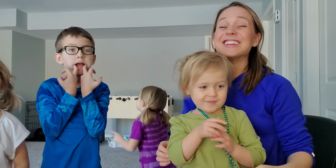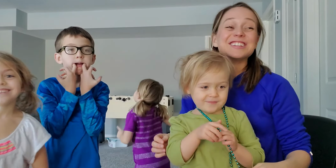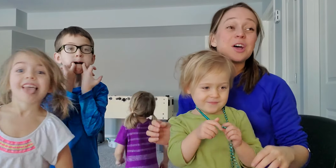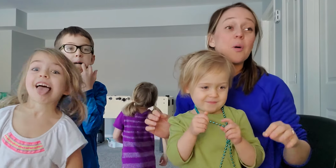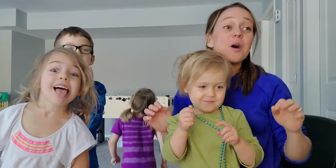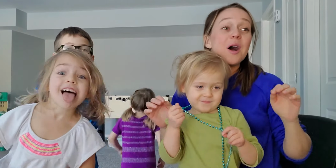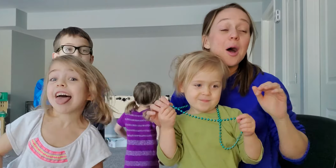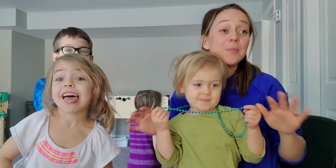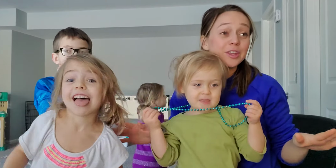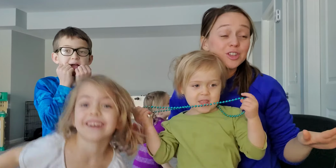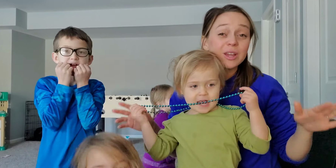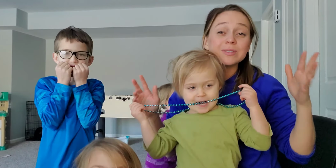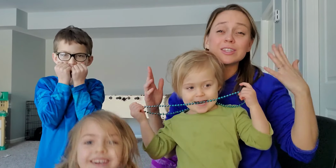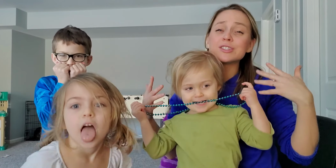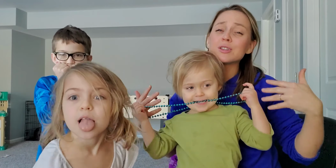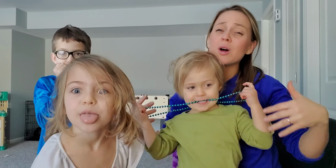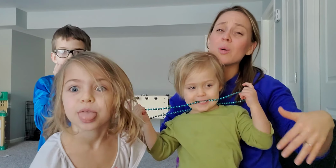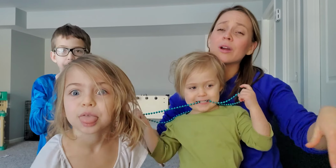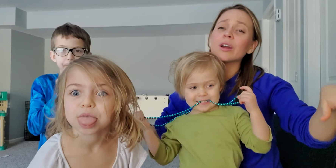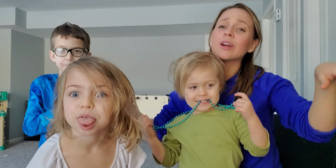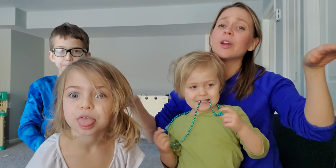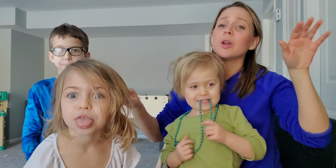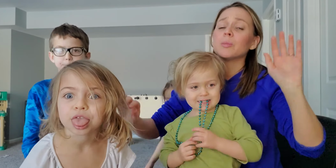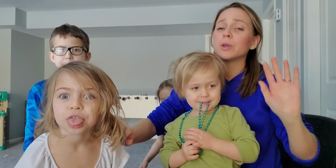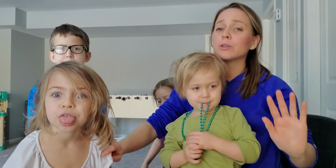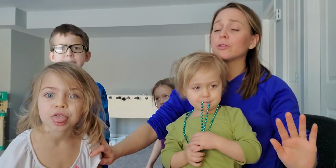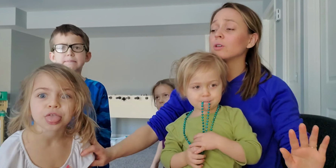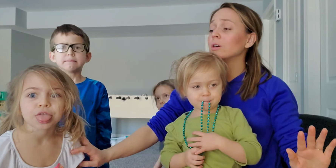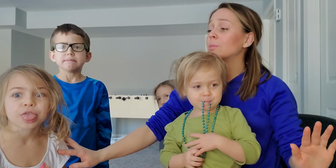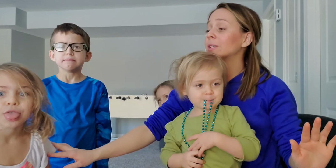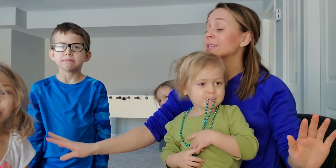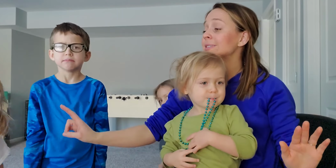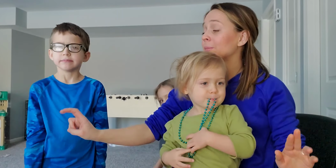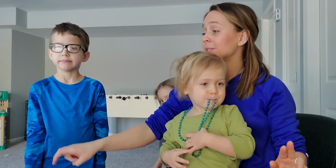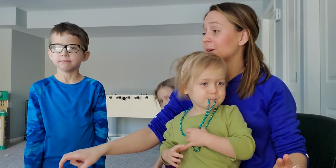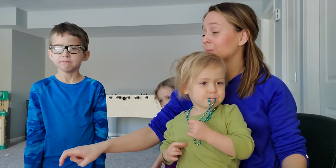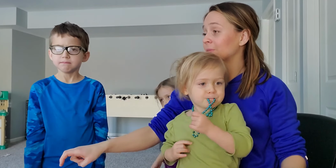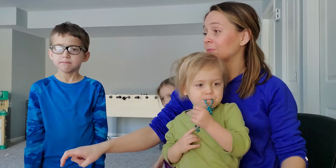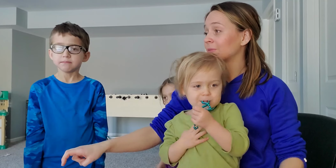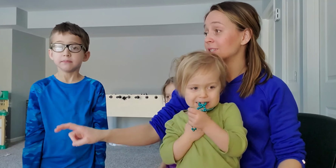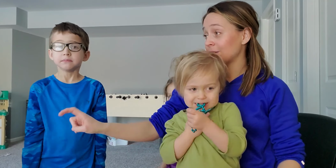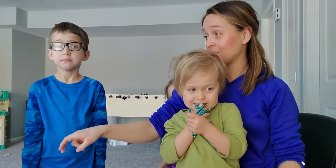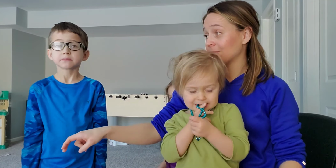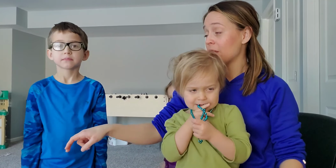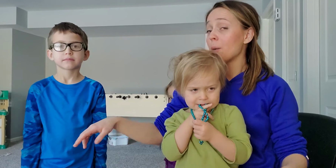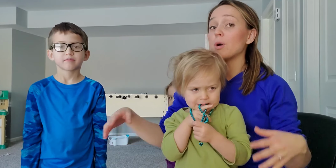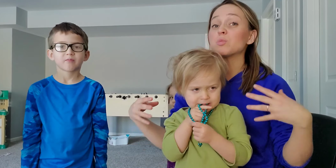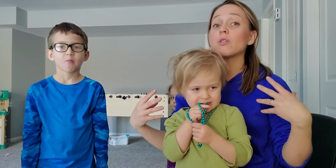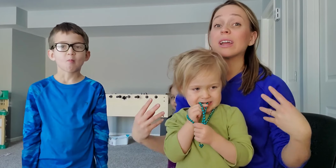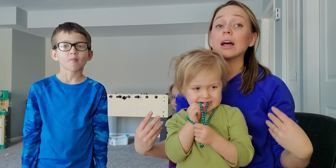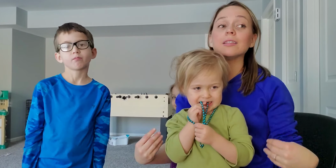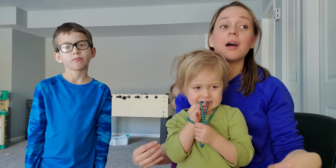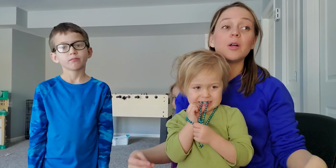So, A Million Dreams is slower, beautiful. Brinley, sit down, please. Sit down. Much more of like a